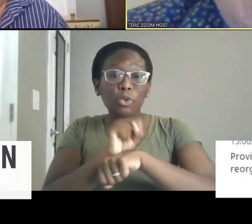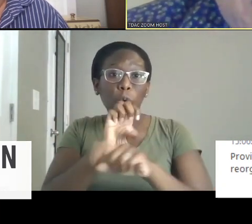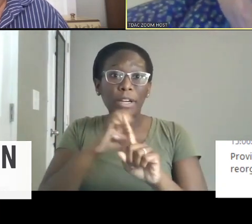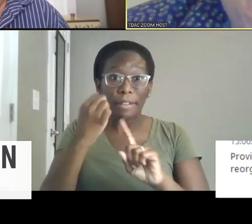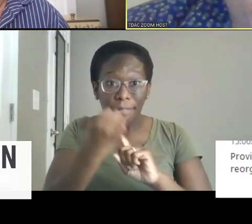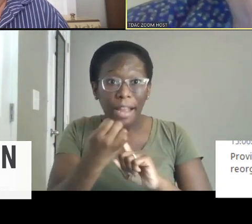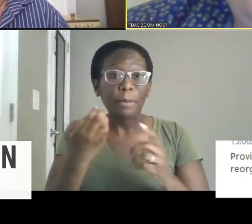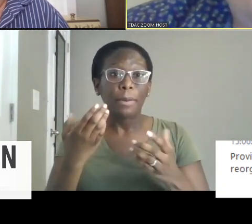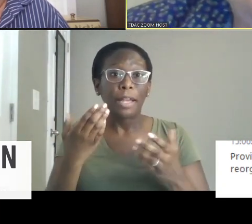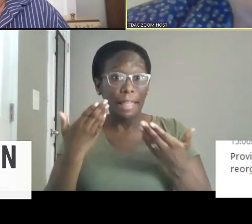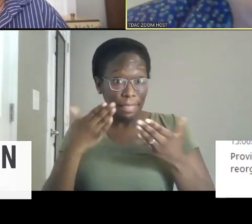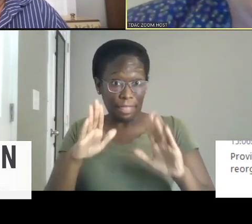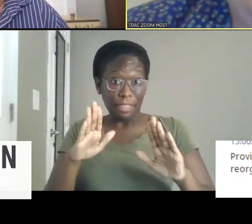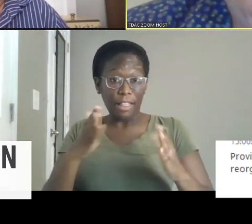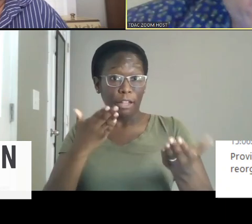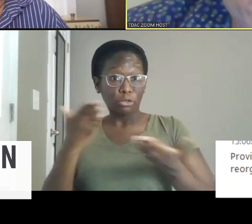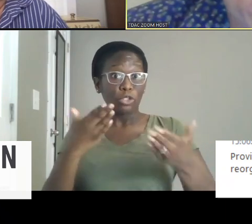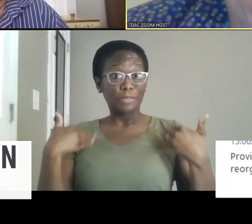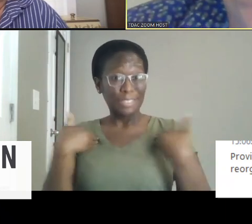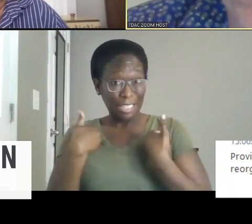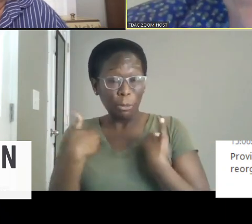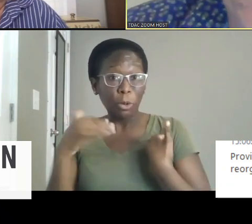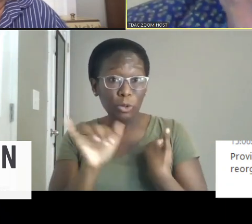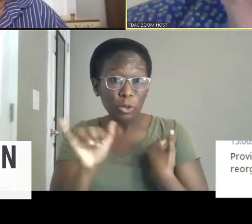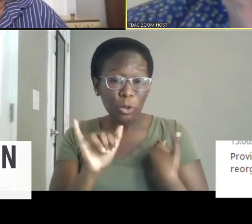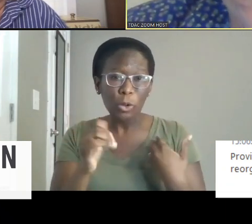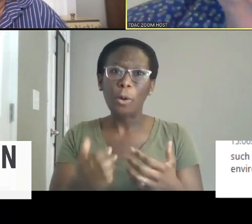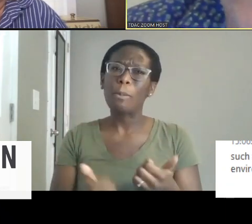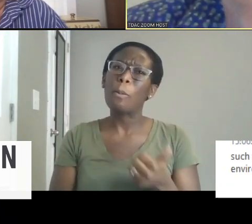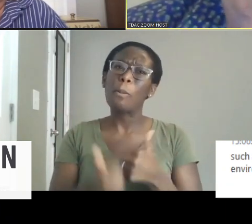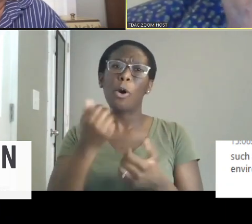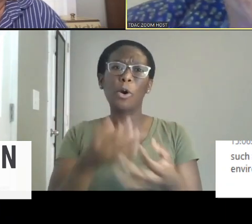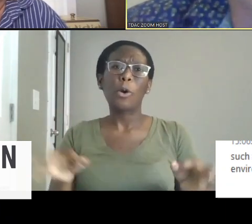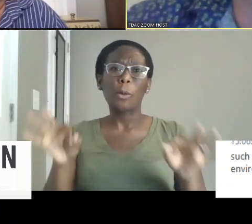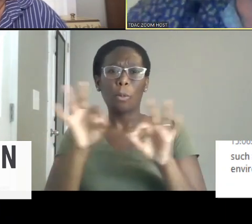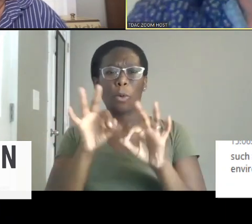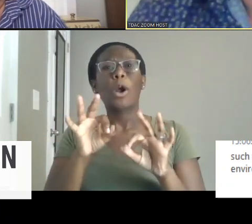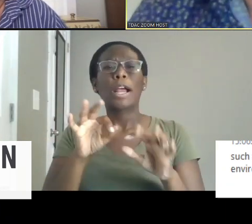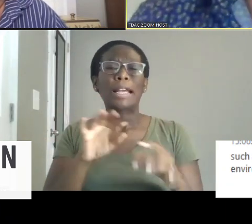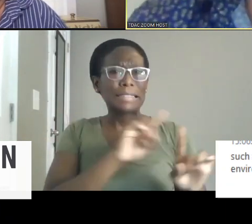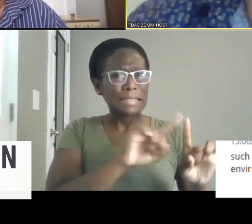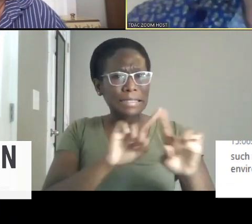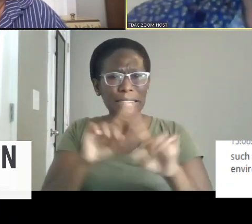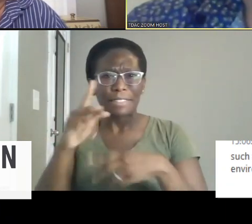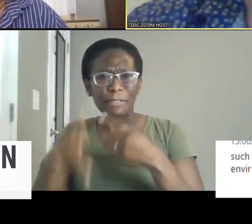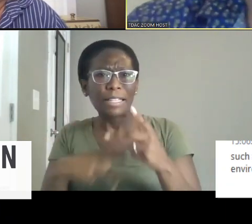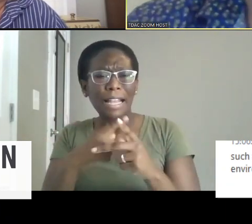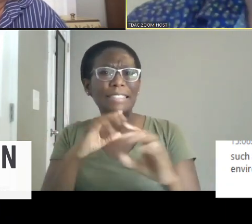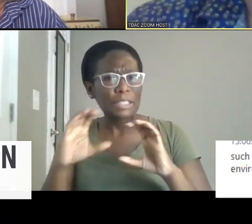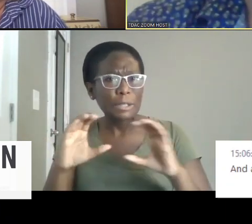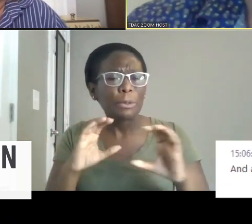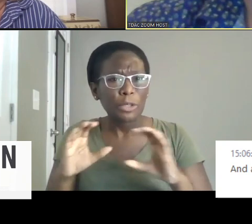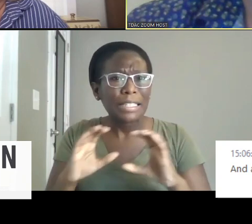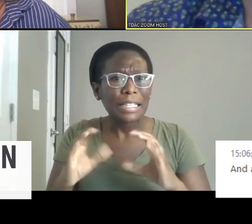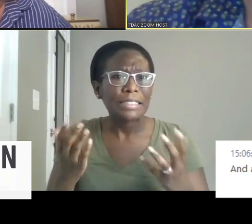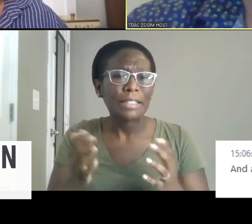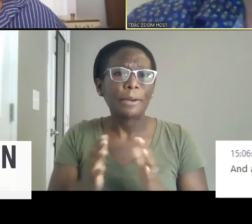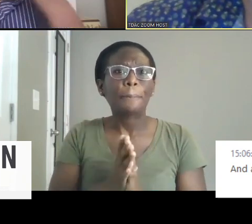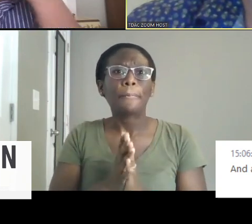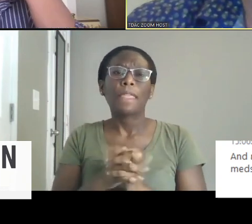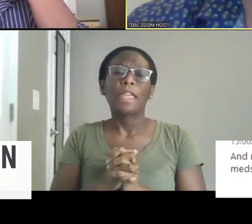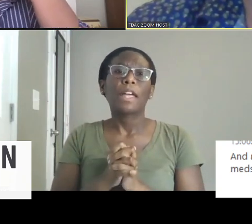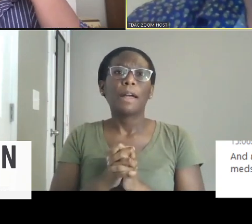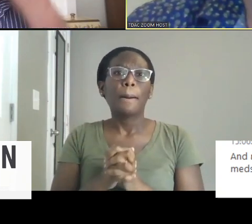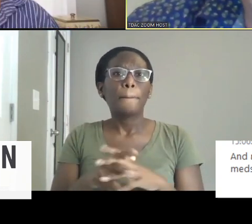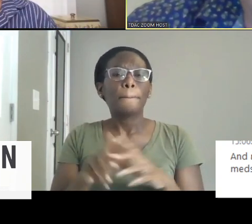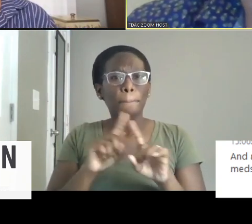animals. And most important is alternative communication formats. But however, the